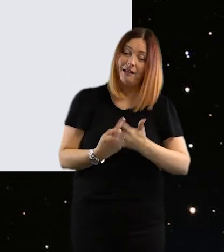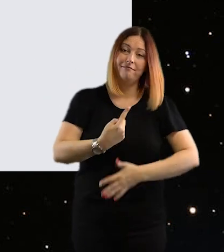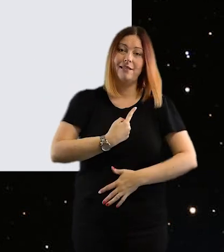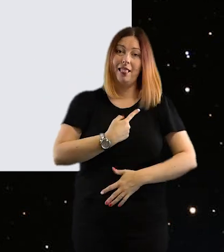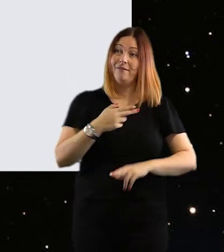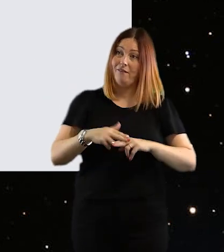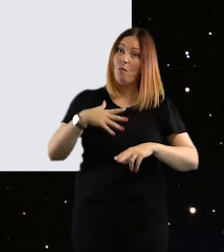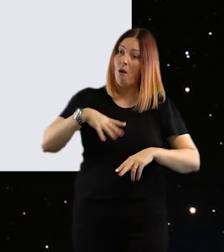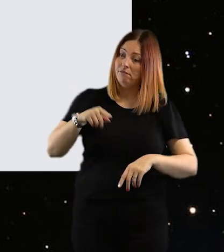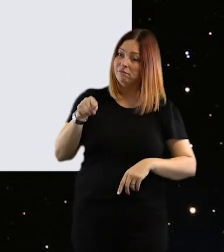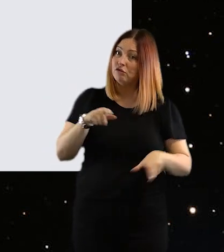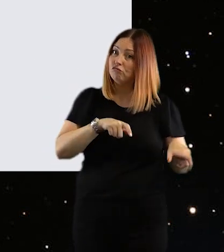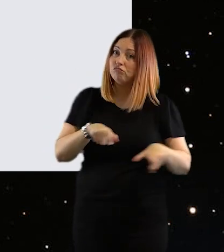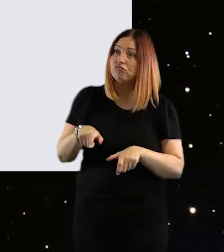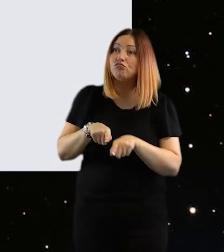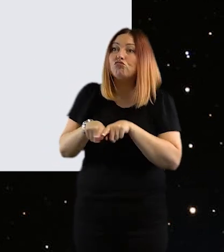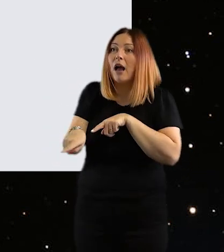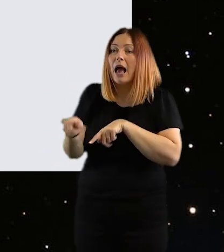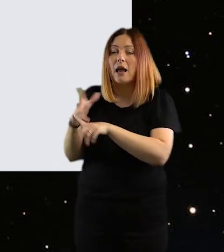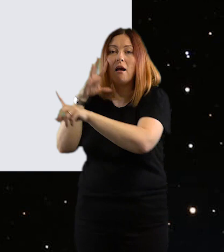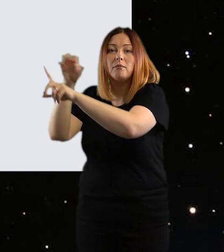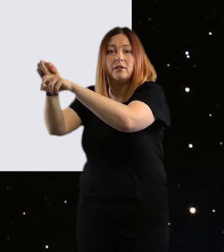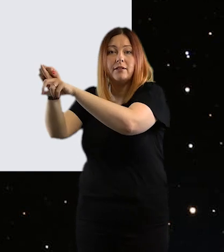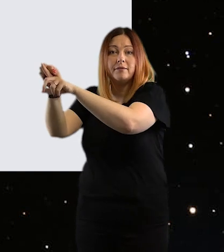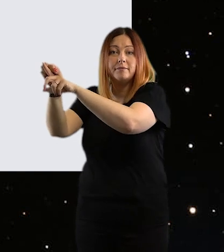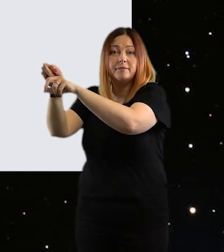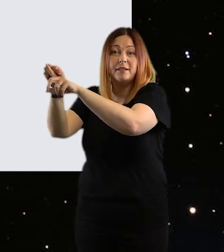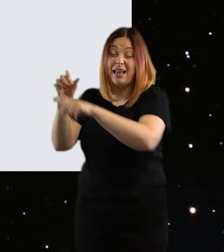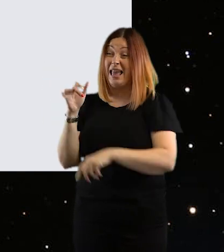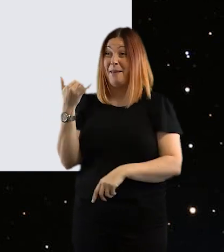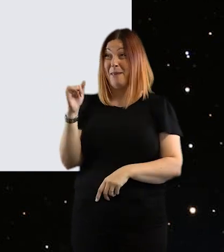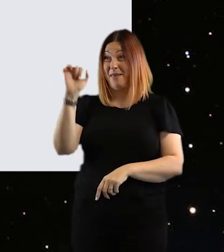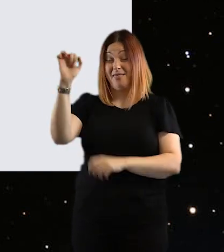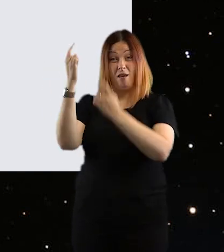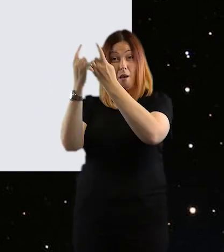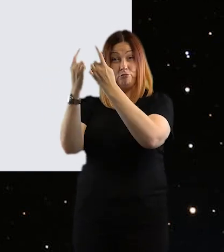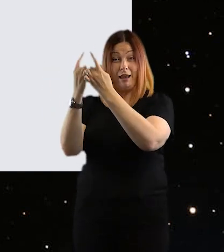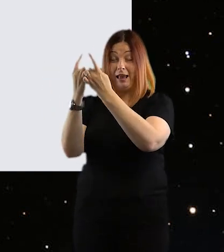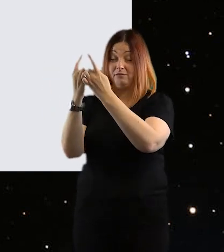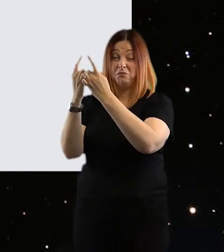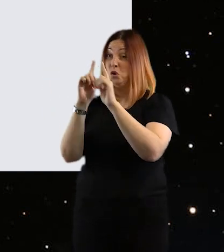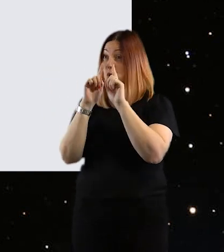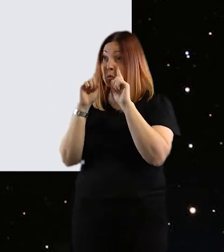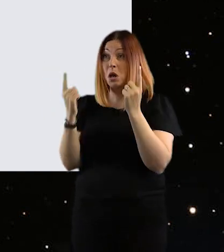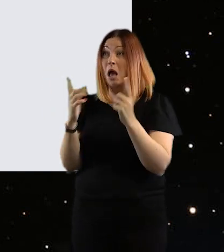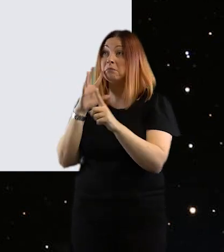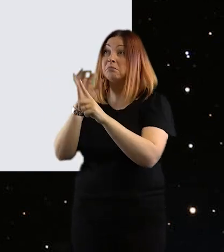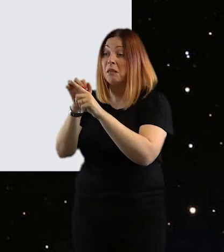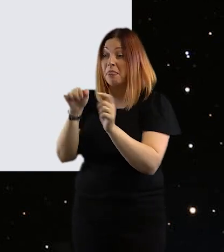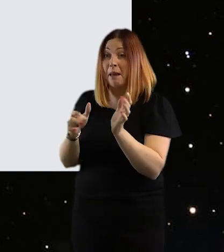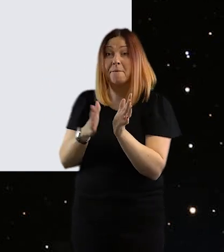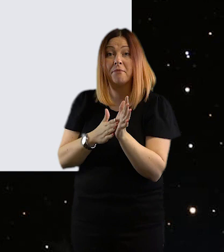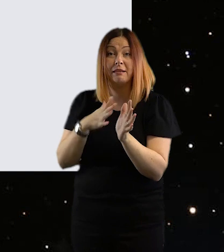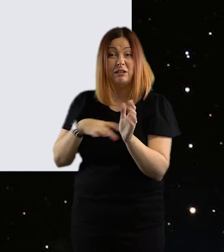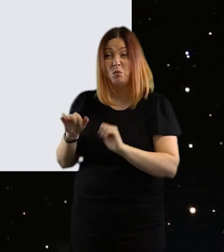might be that this object is simply not visible during this month and I might need to wait till later in the year. It might be that I